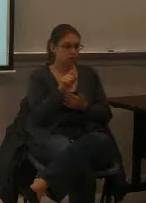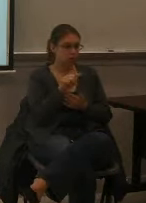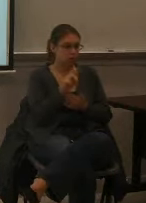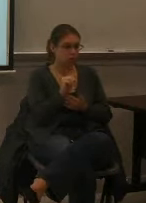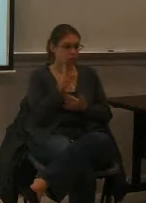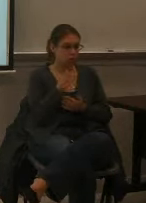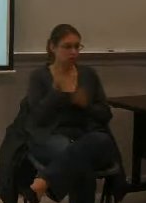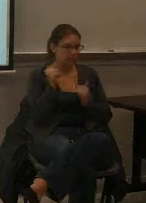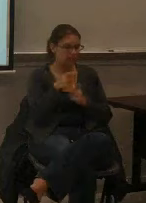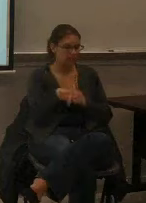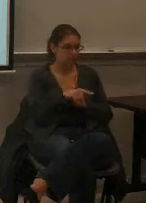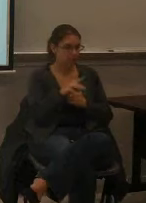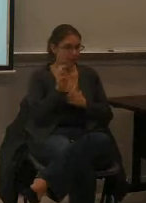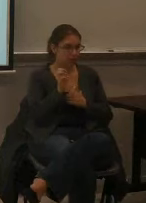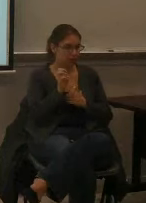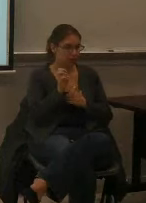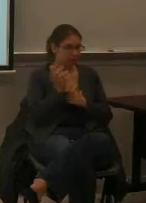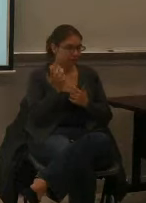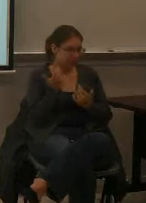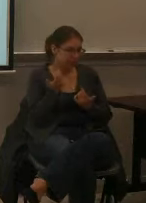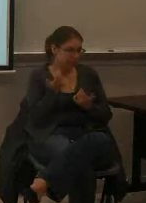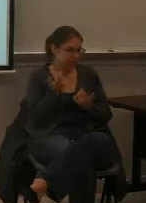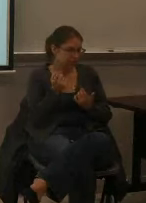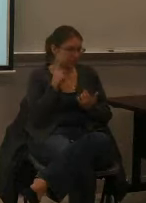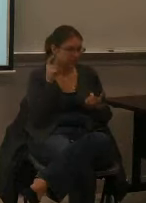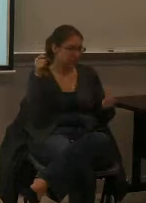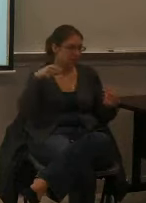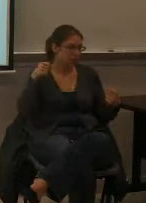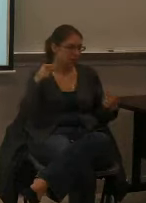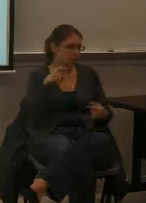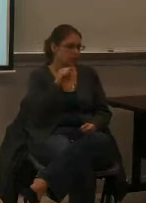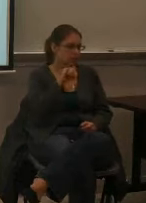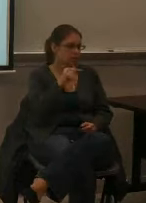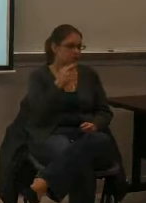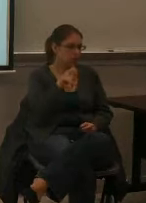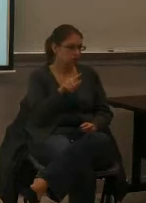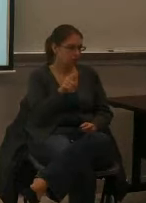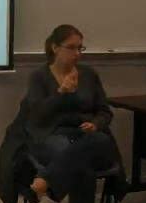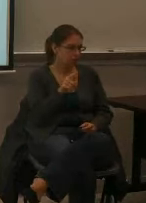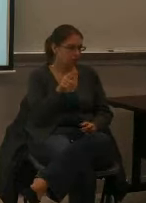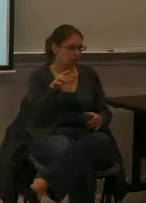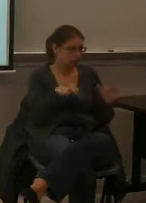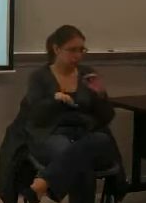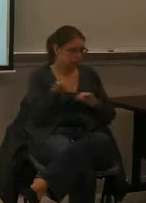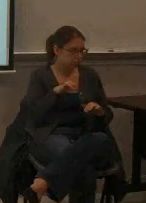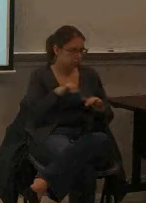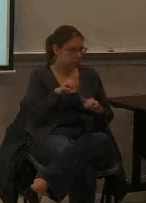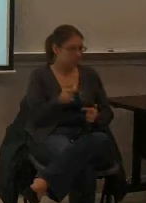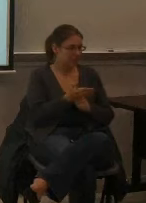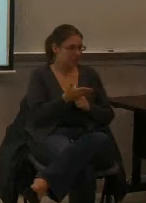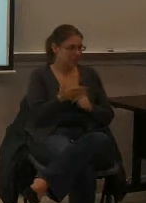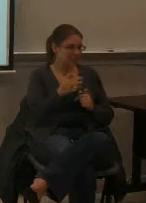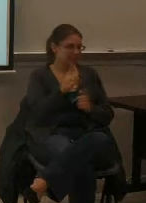you'd expect them to be basically signaling compounds that an organism downstream is